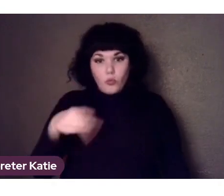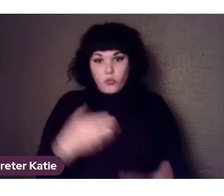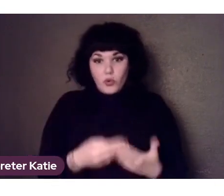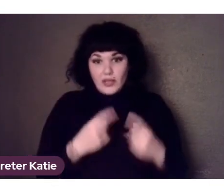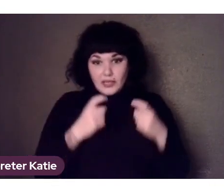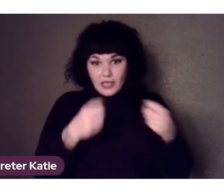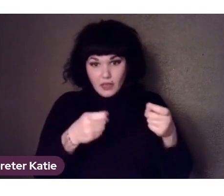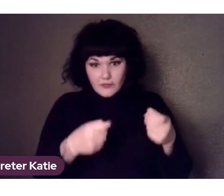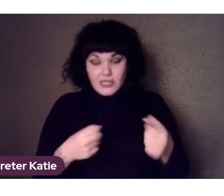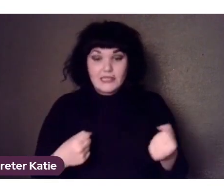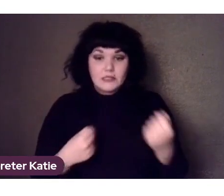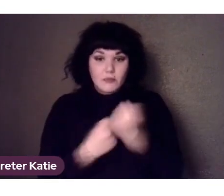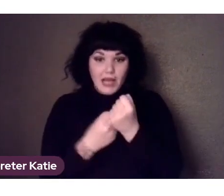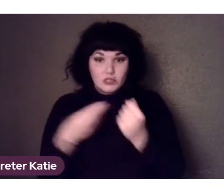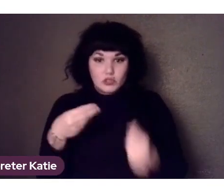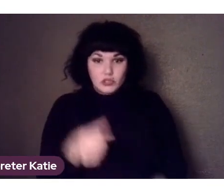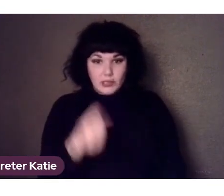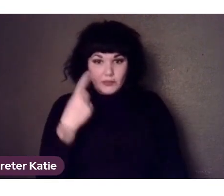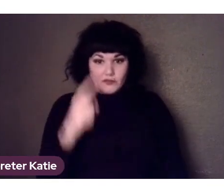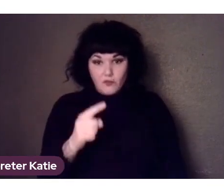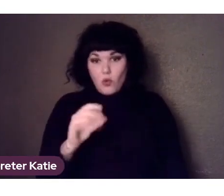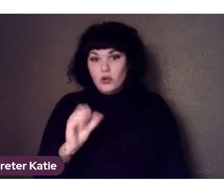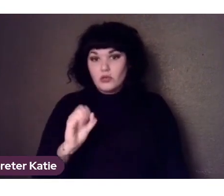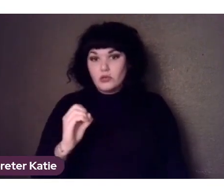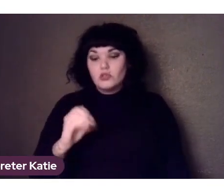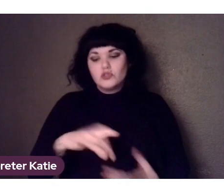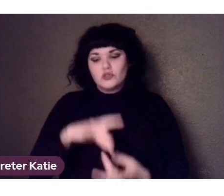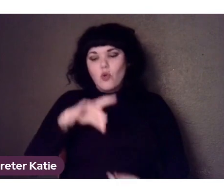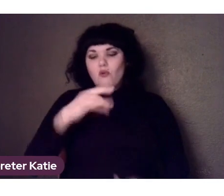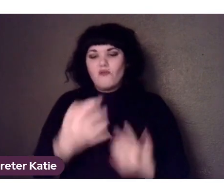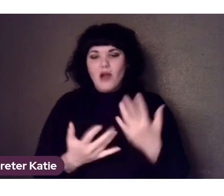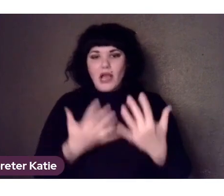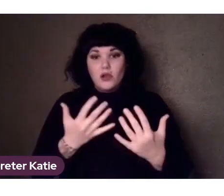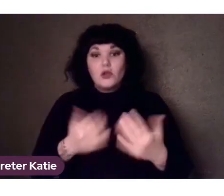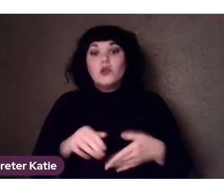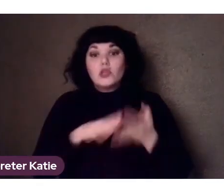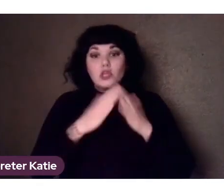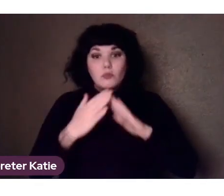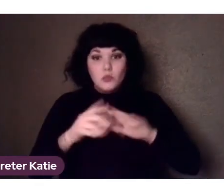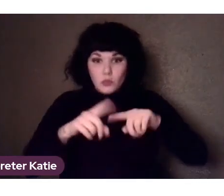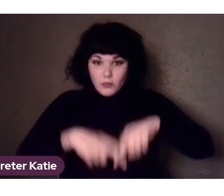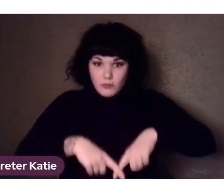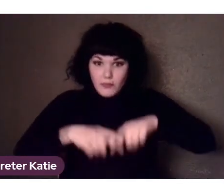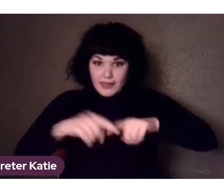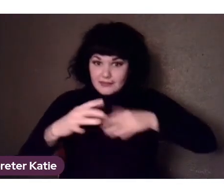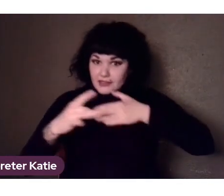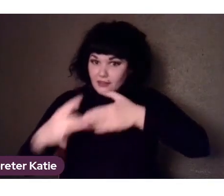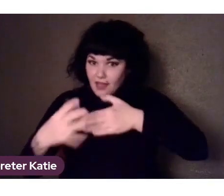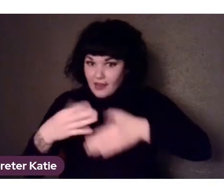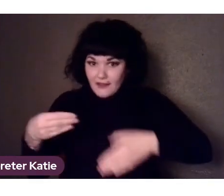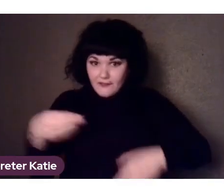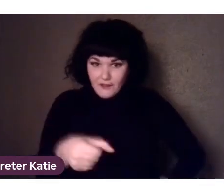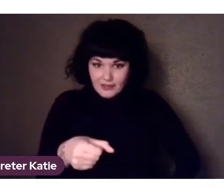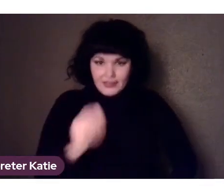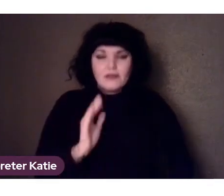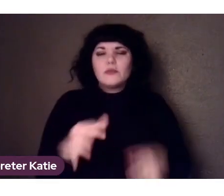Soulfire. Community-based, community-led, and community-funded. Let me explain